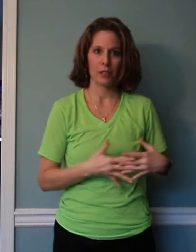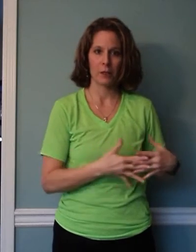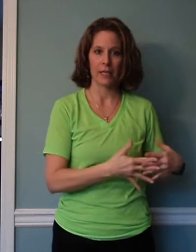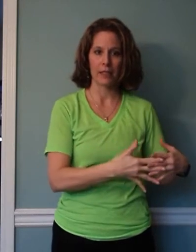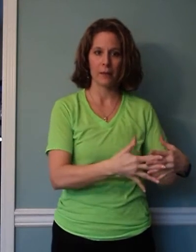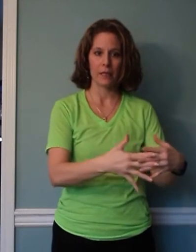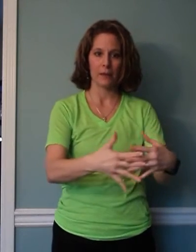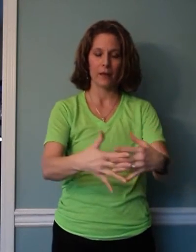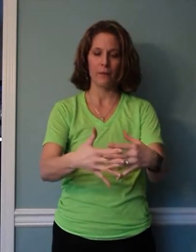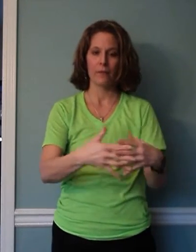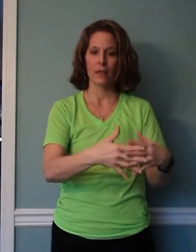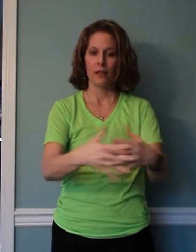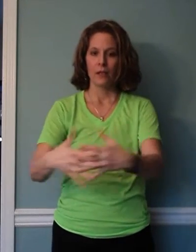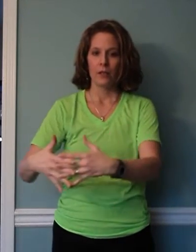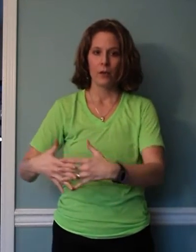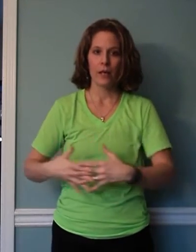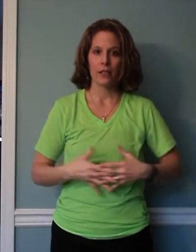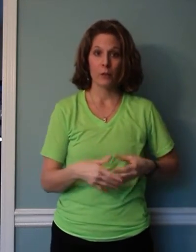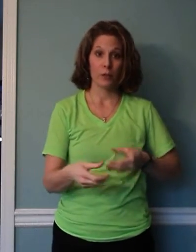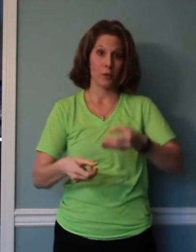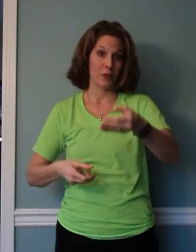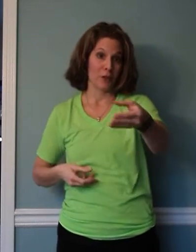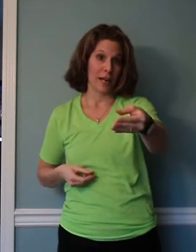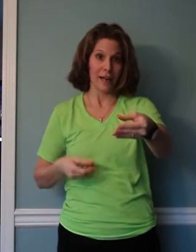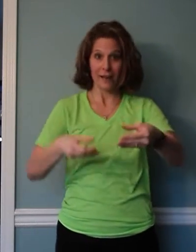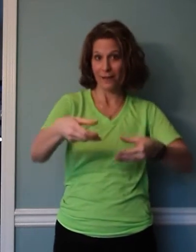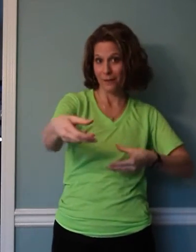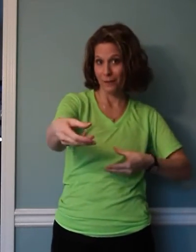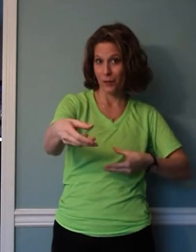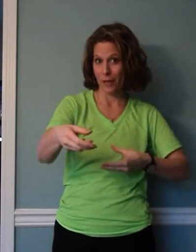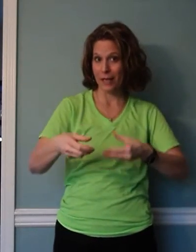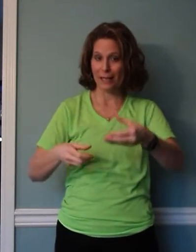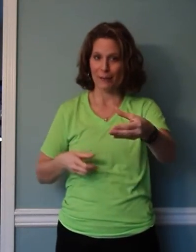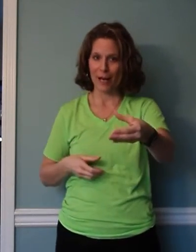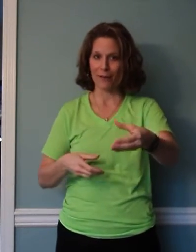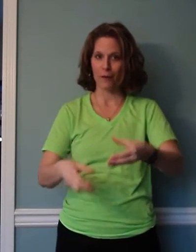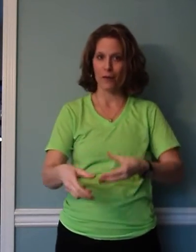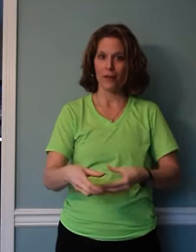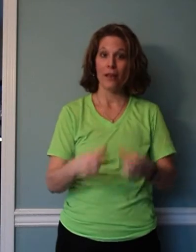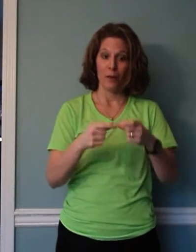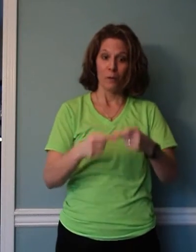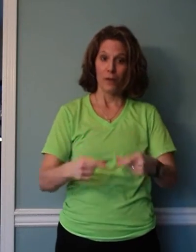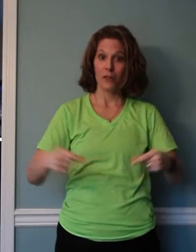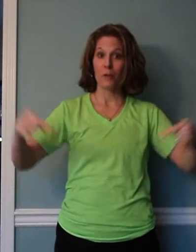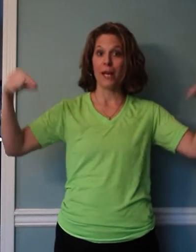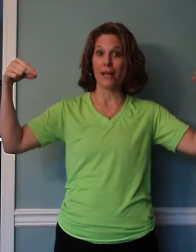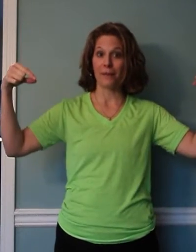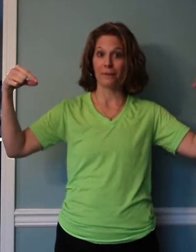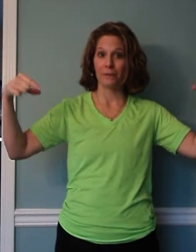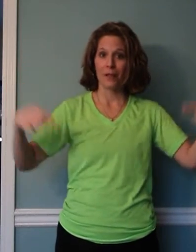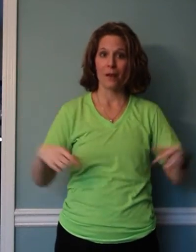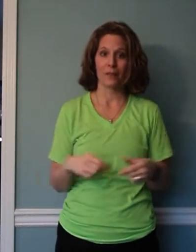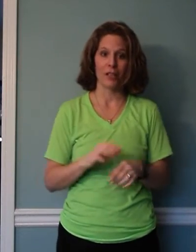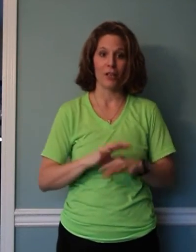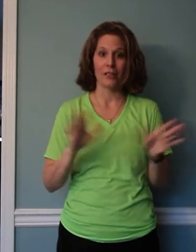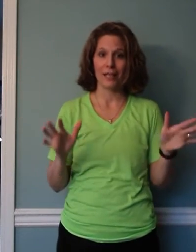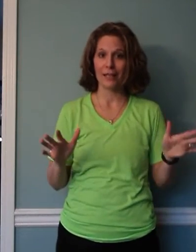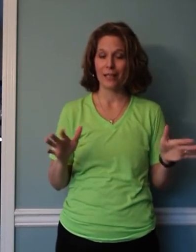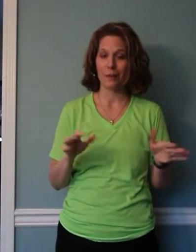learned last week as well. U.S. restores trade, trading things back and forth, with Japan. So that one's got all signs in it that we've done